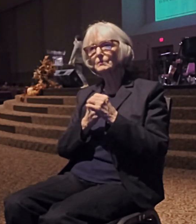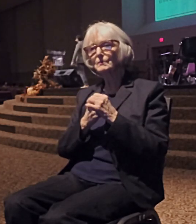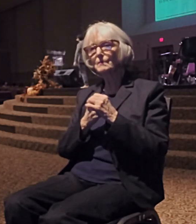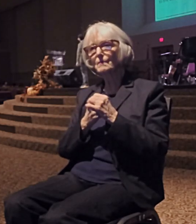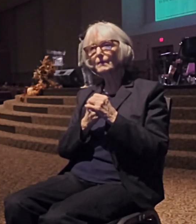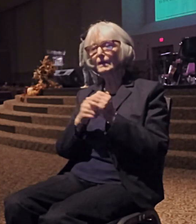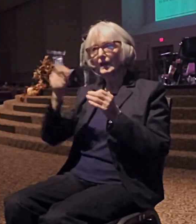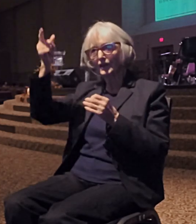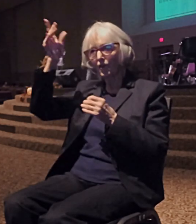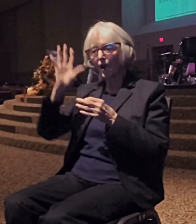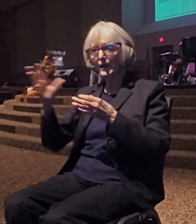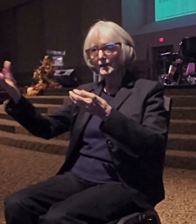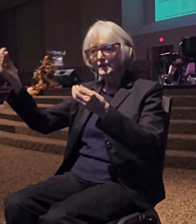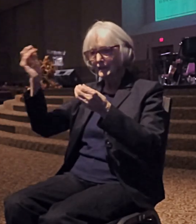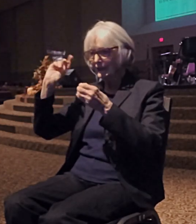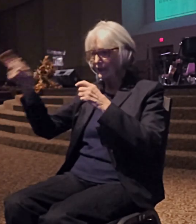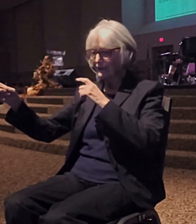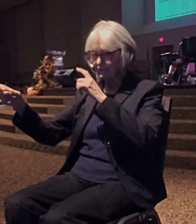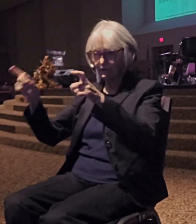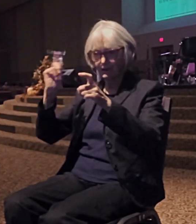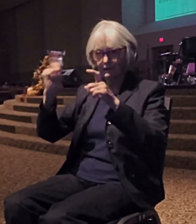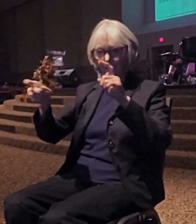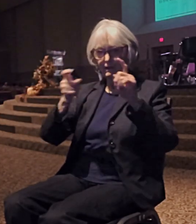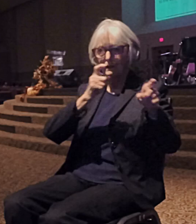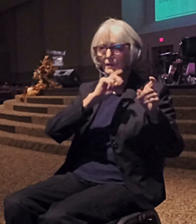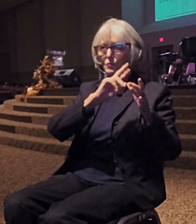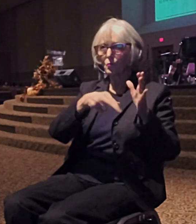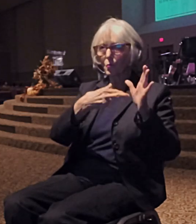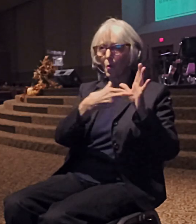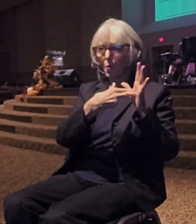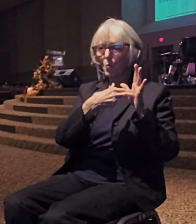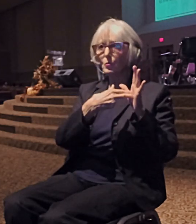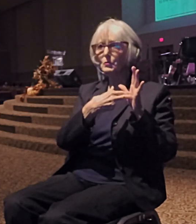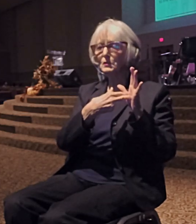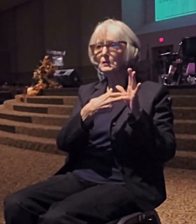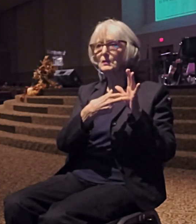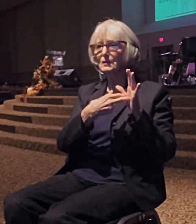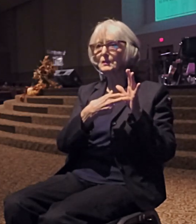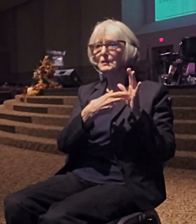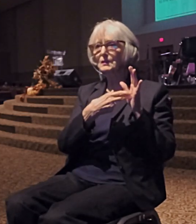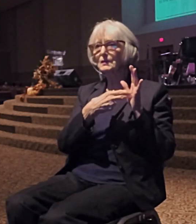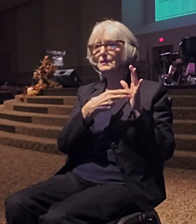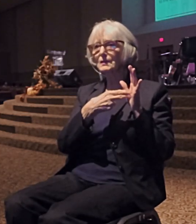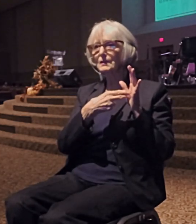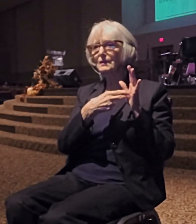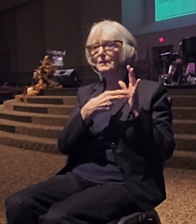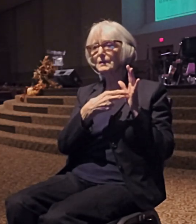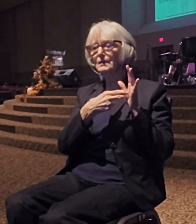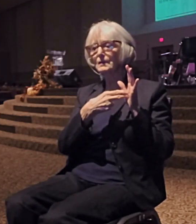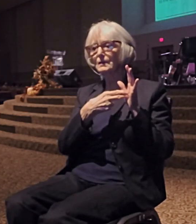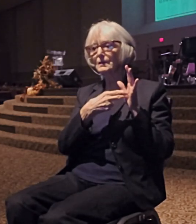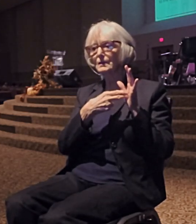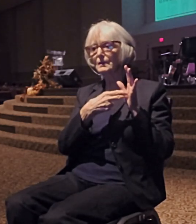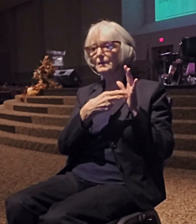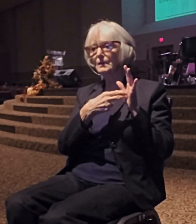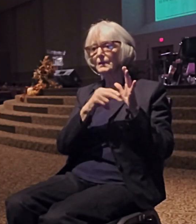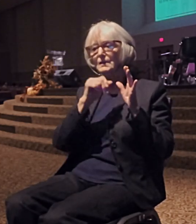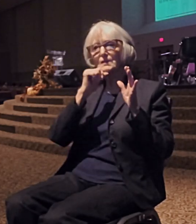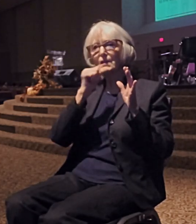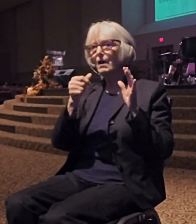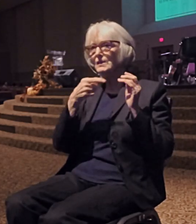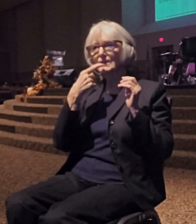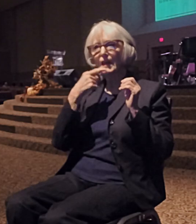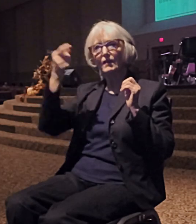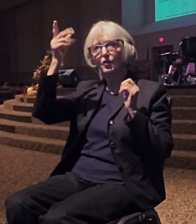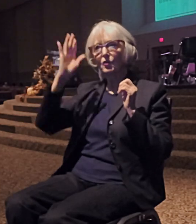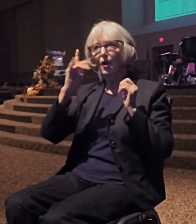That God has given these specific roles. Now catch this. It does not say God